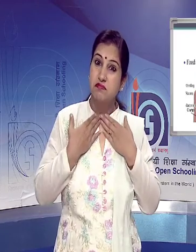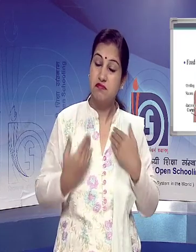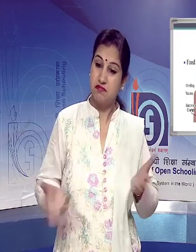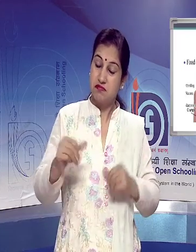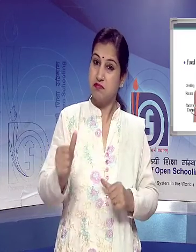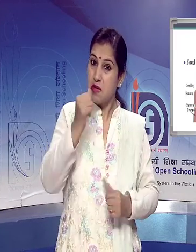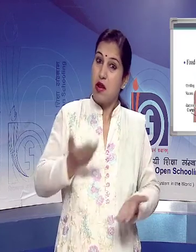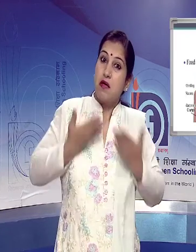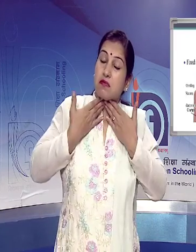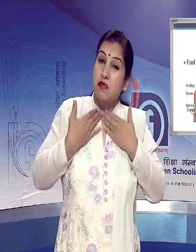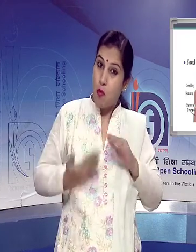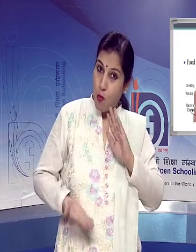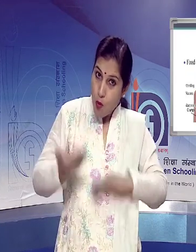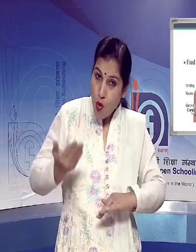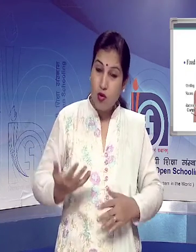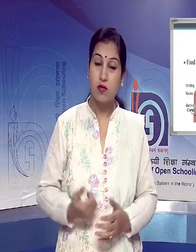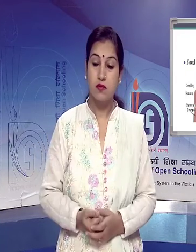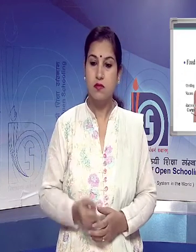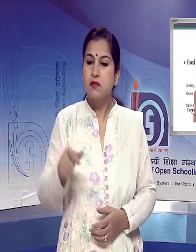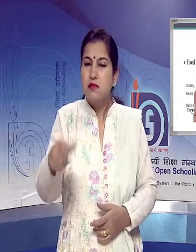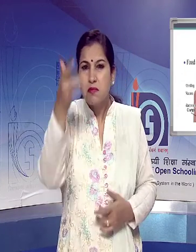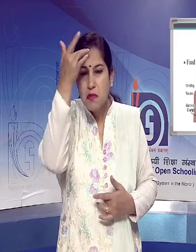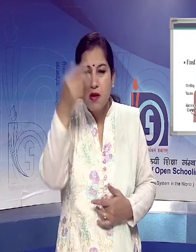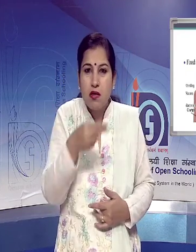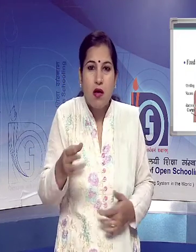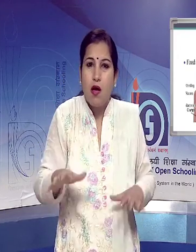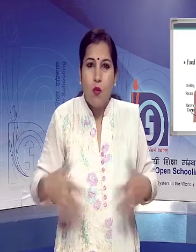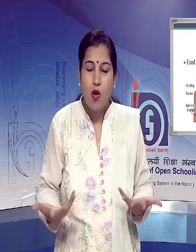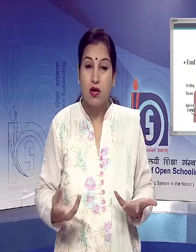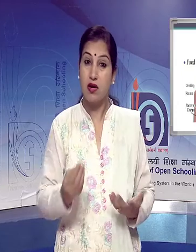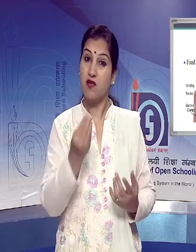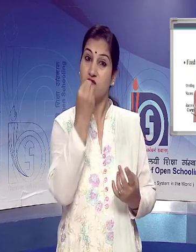The cause of cholera is food and water.